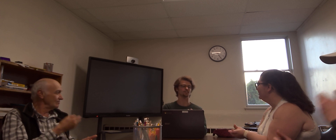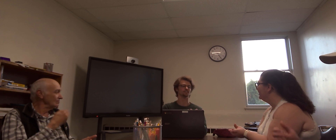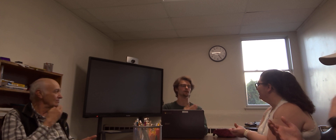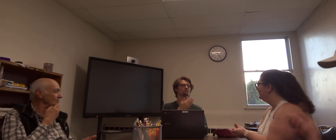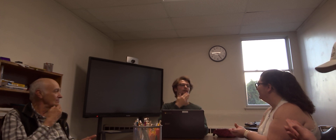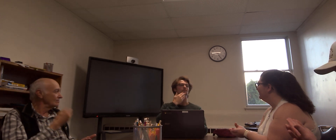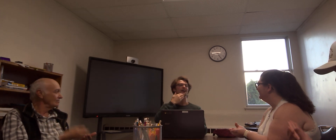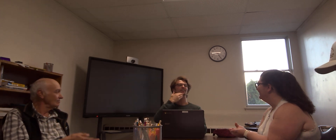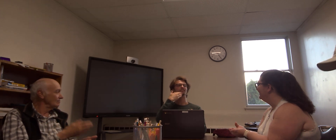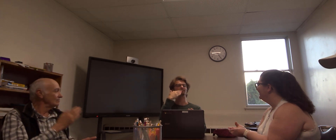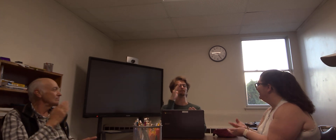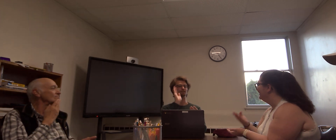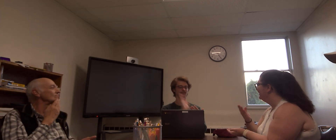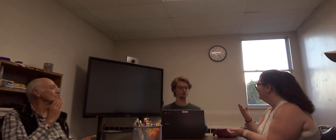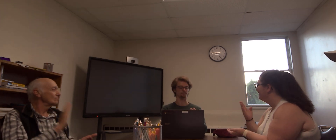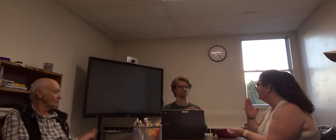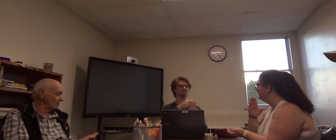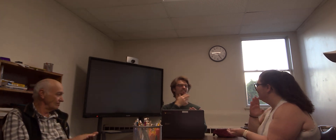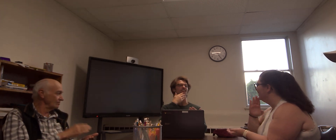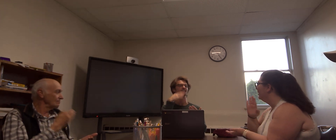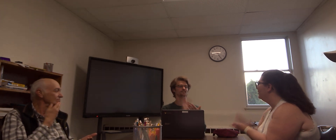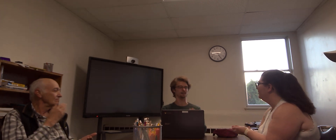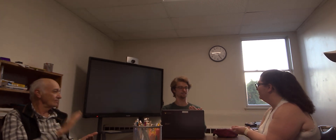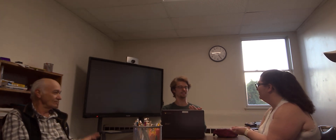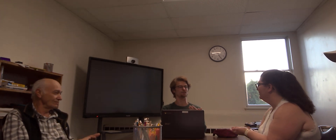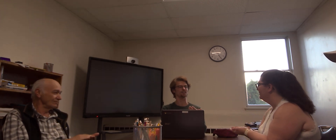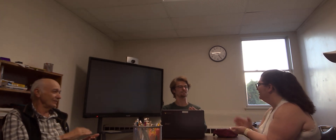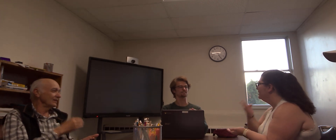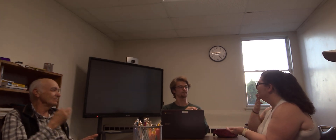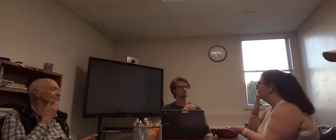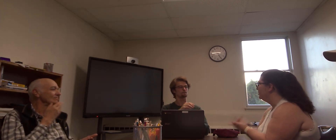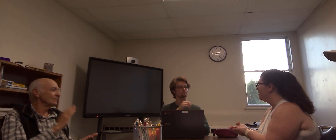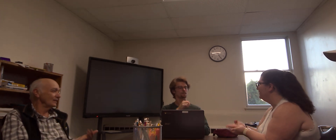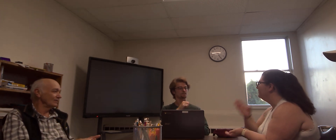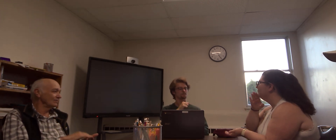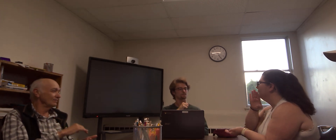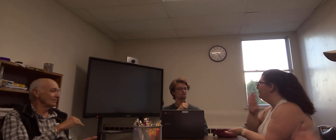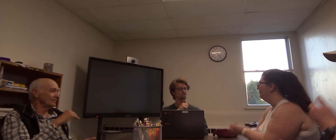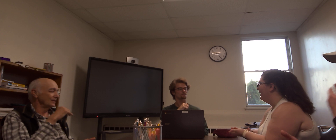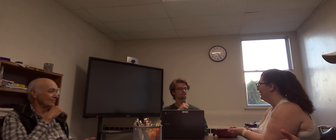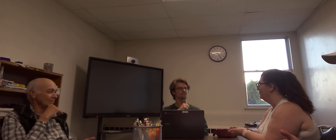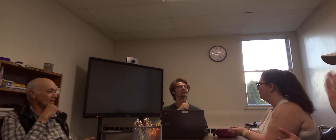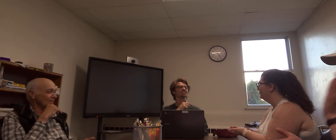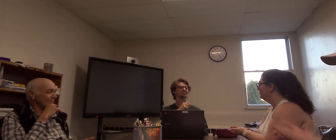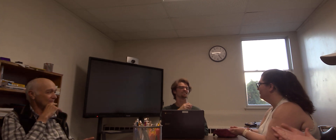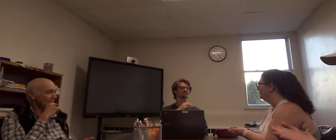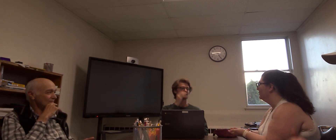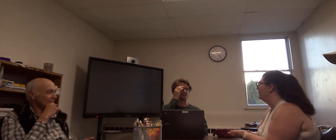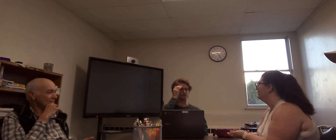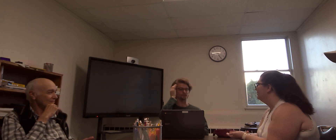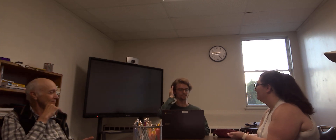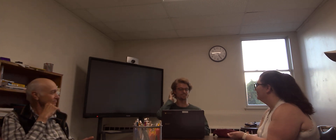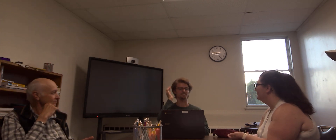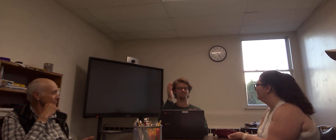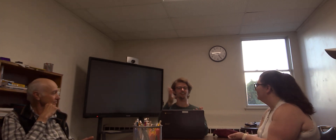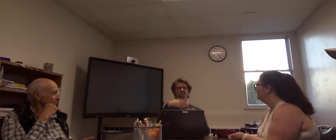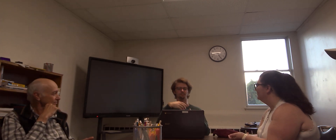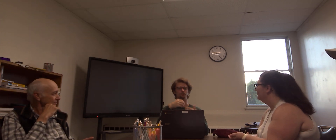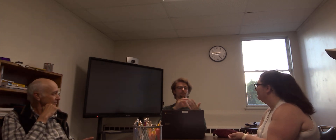Okay. Bad flips it over and Oh, flips it okay. that way. So good, bad. Yeah. Okay. And when you see the sign, usually